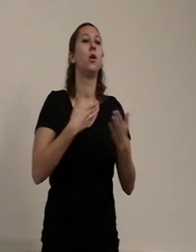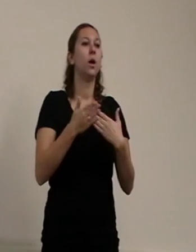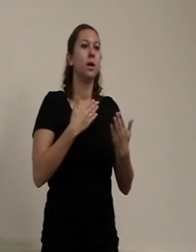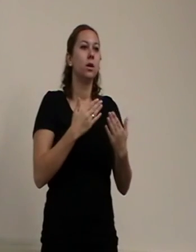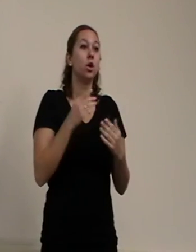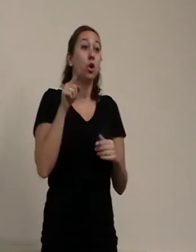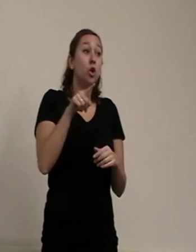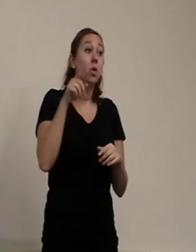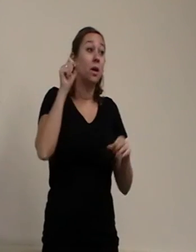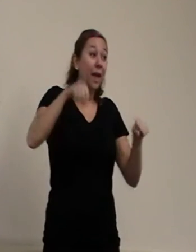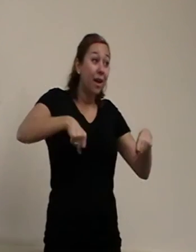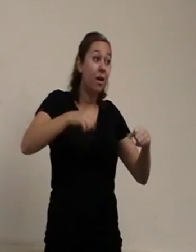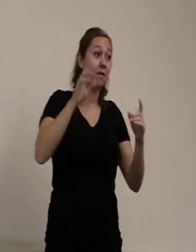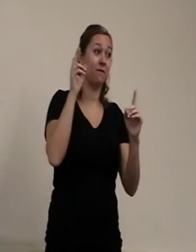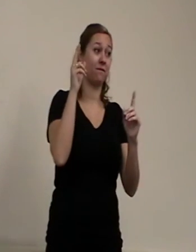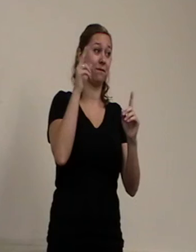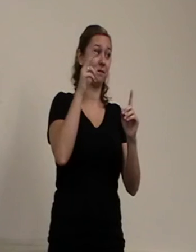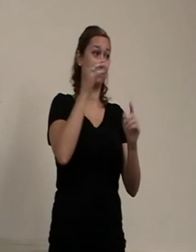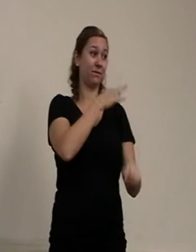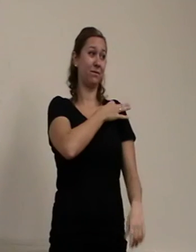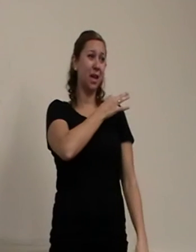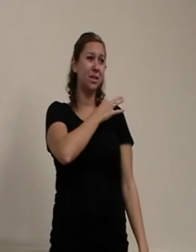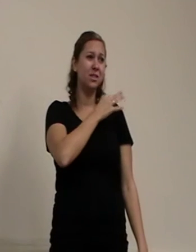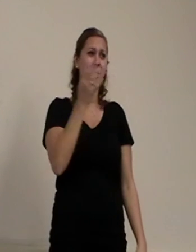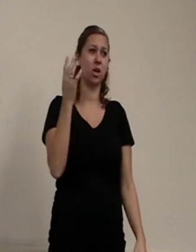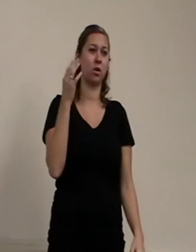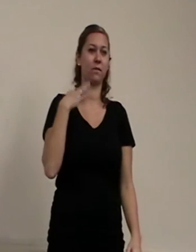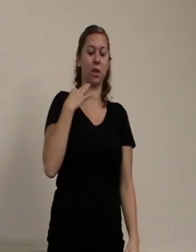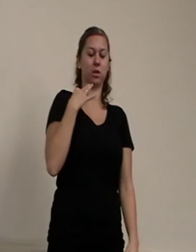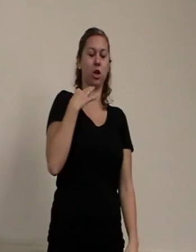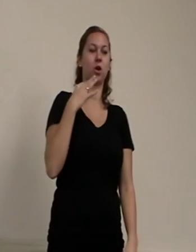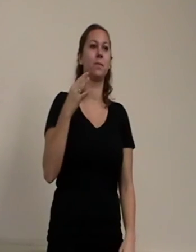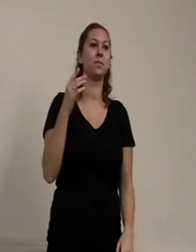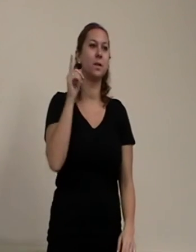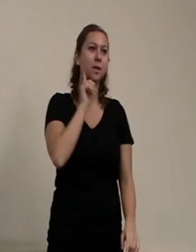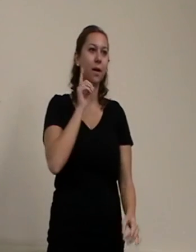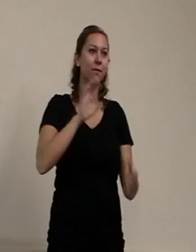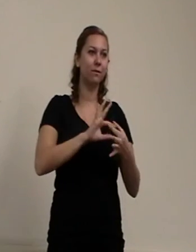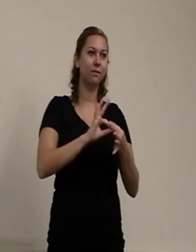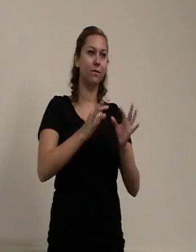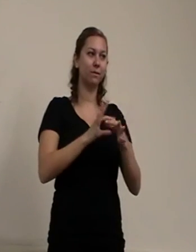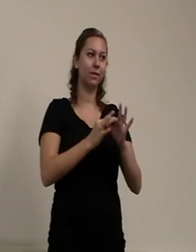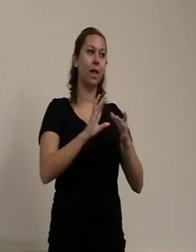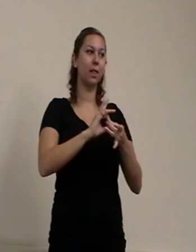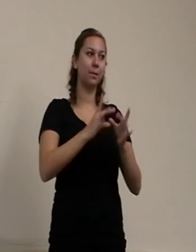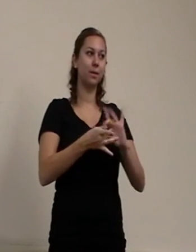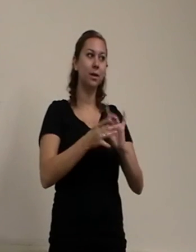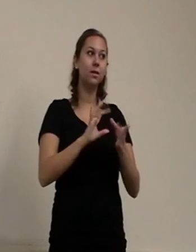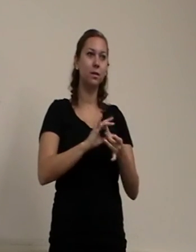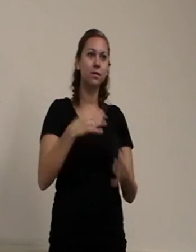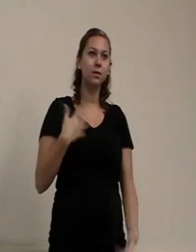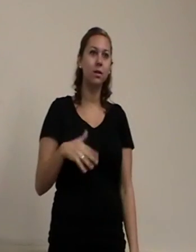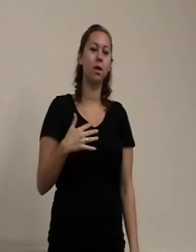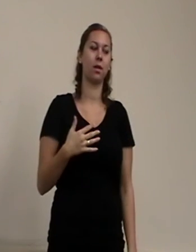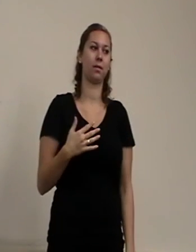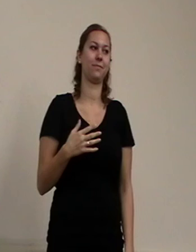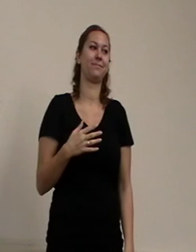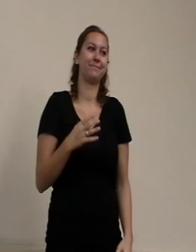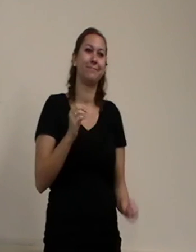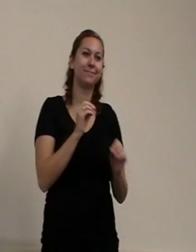Olympics? No. Yeah. So if you're looking for a way to go overseas, you'd obviously have to save some money up. I get that. But